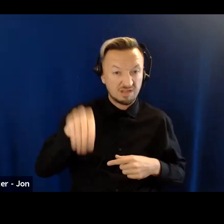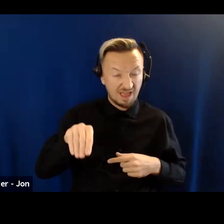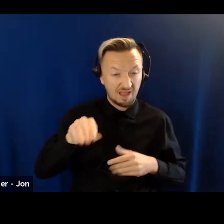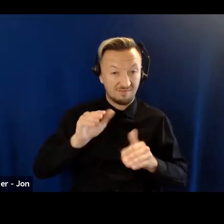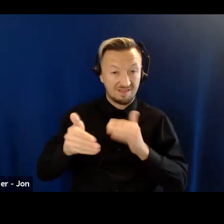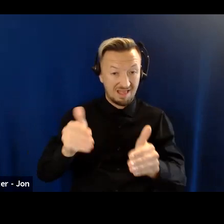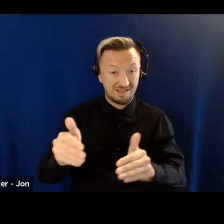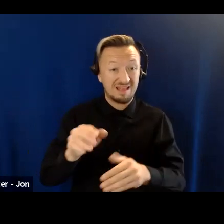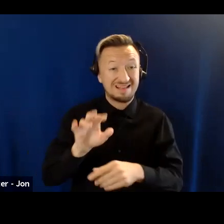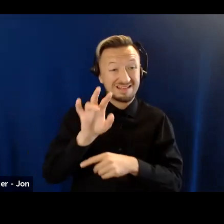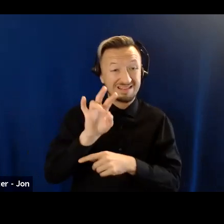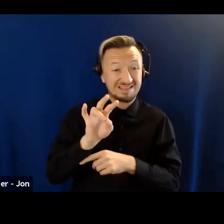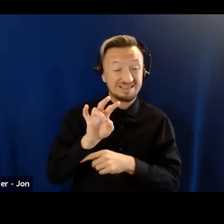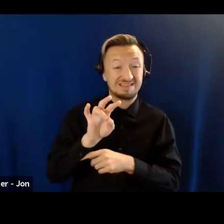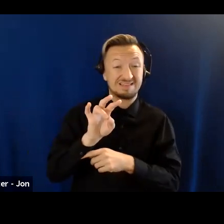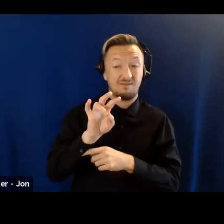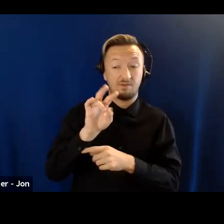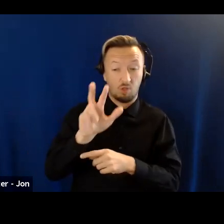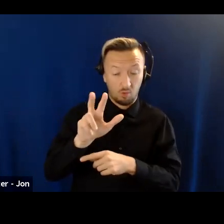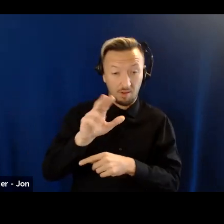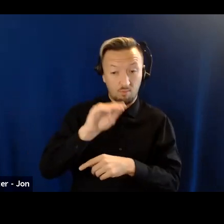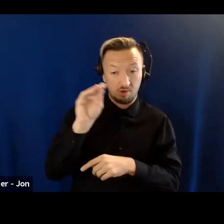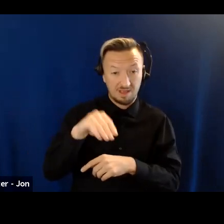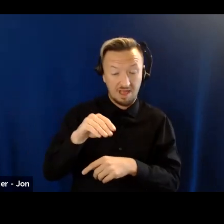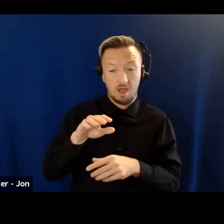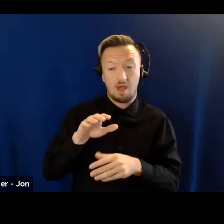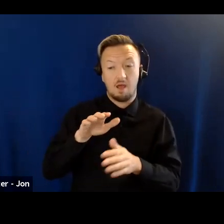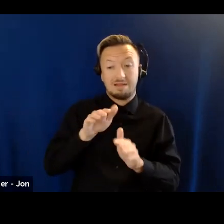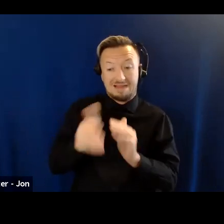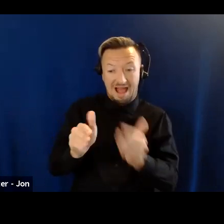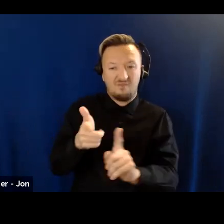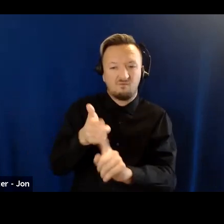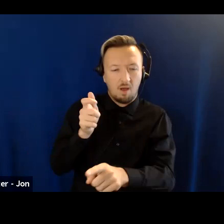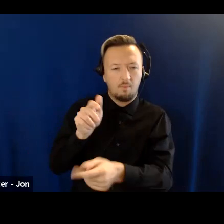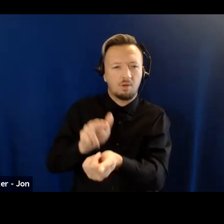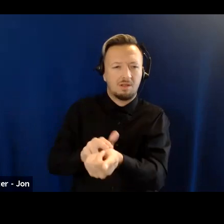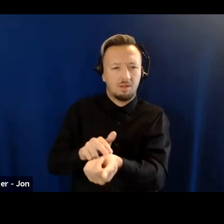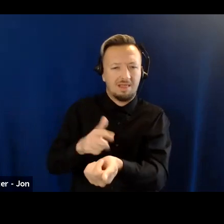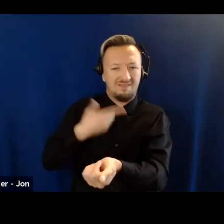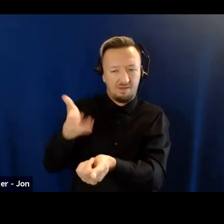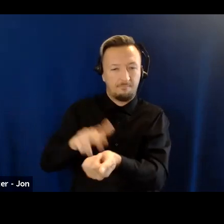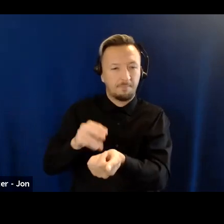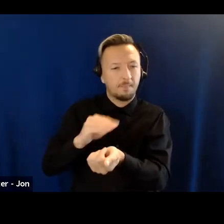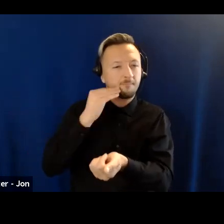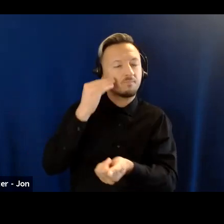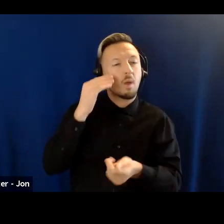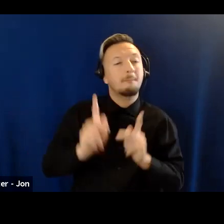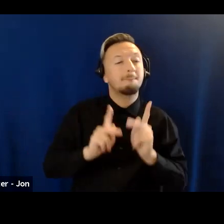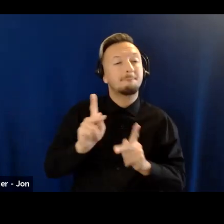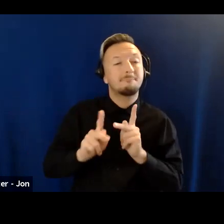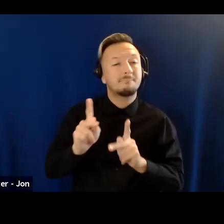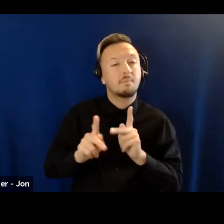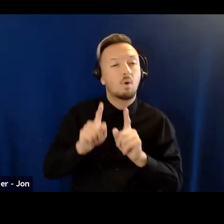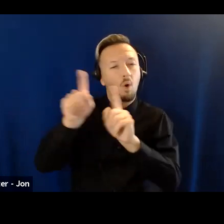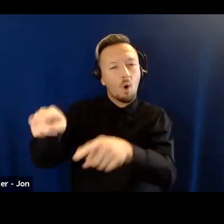of people who are dying are living in nursing homes and assisted living facilities. And by the way, why do people go to nursing homes? Some of you are